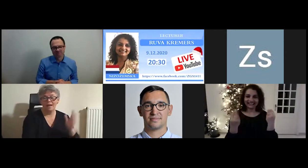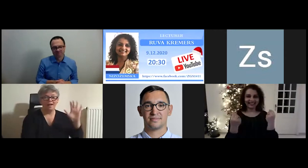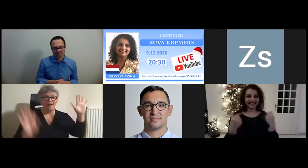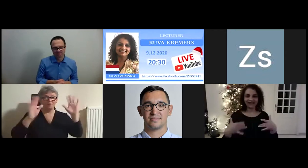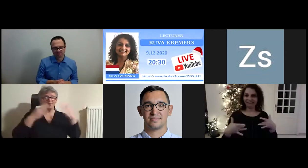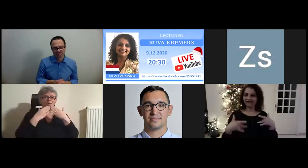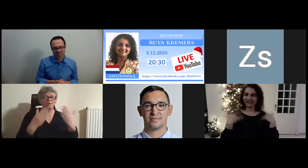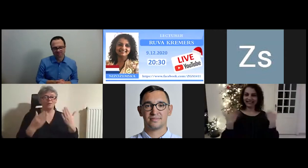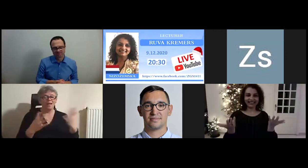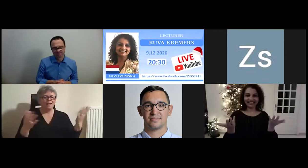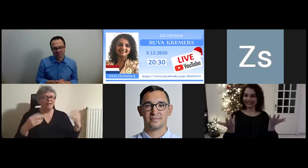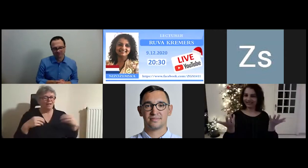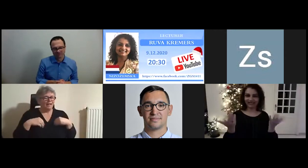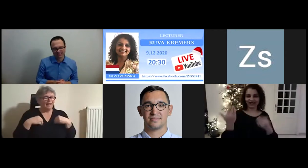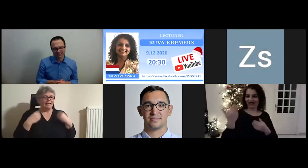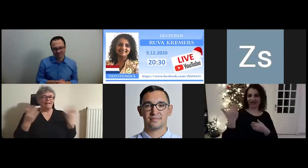thank you, Dami.